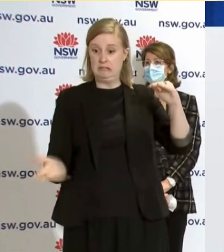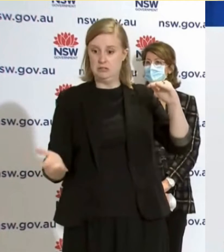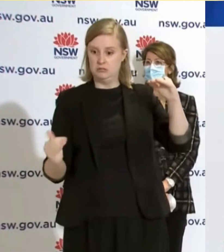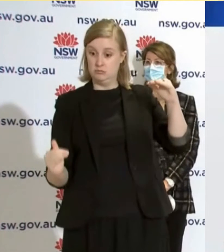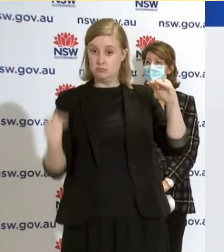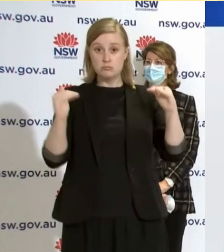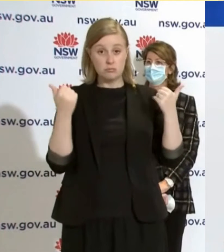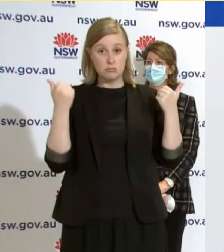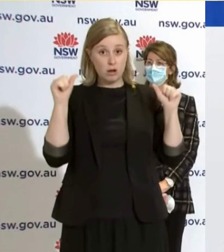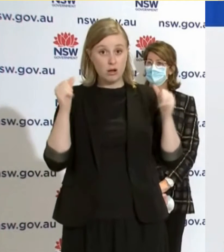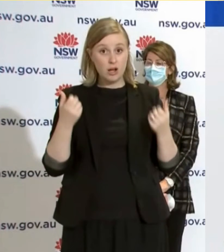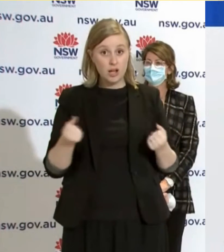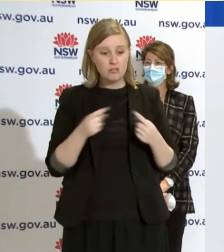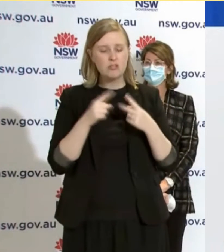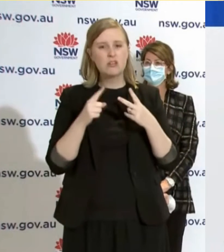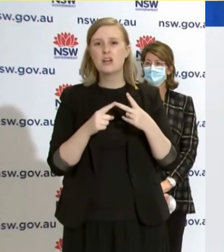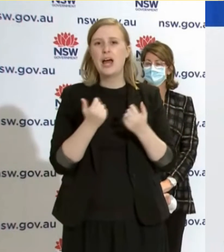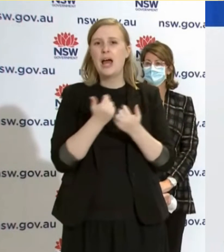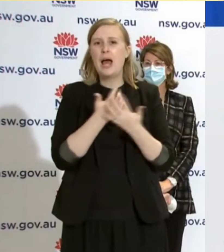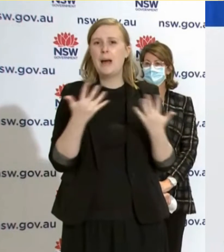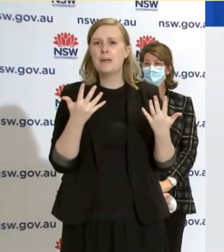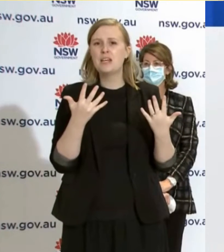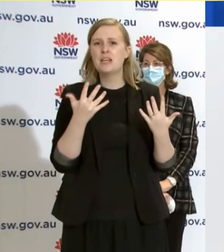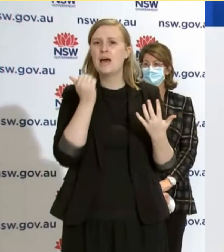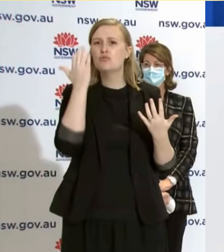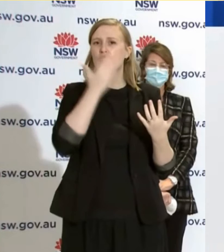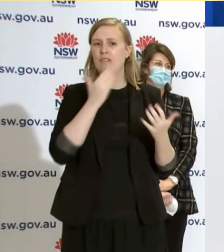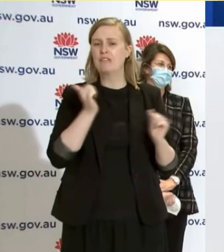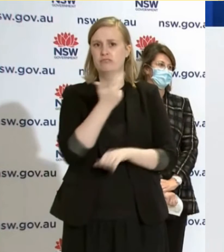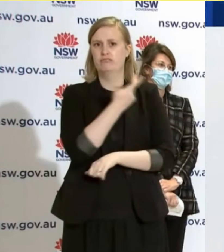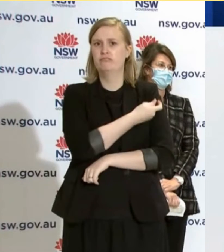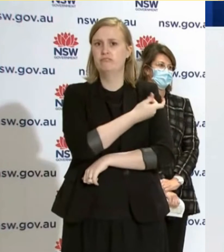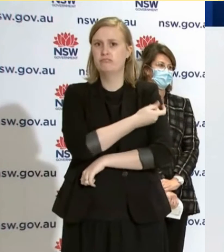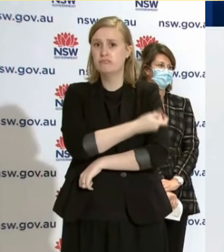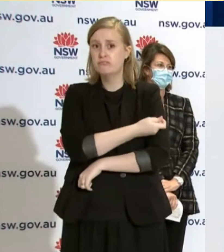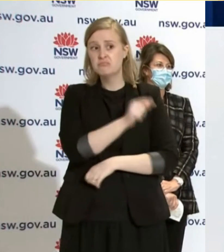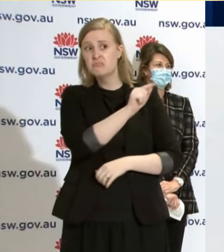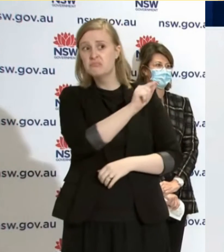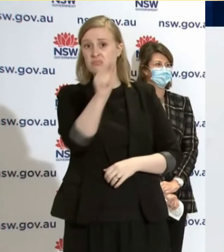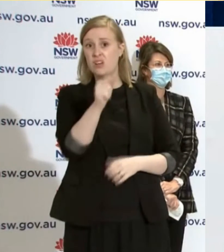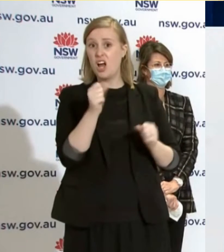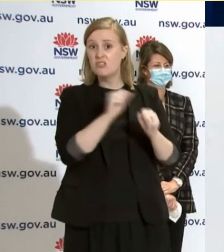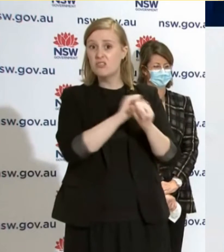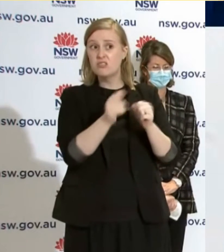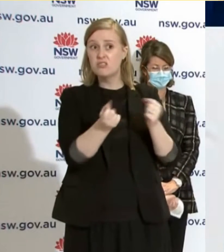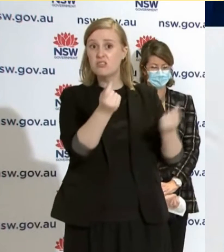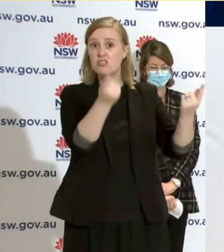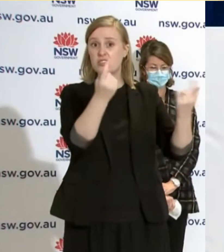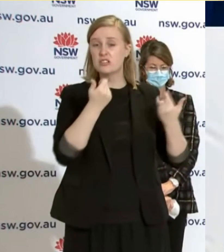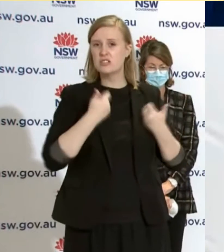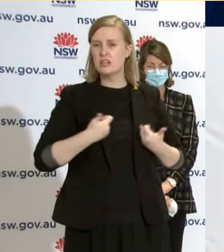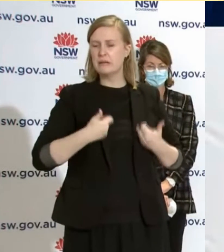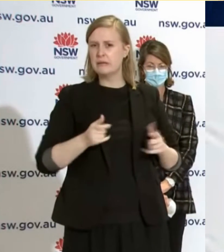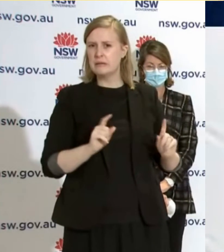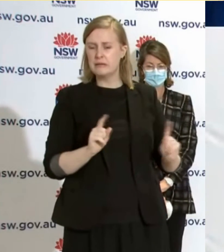are now in the Indigenous people there, and what's being done, especially how sick are people out there? Well, Susan Pearce can talk